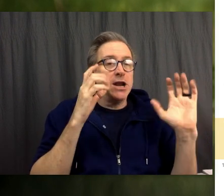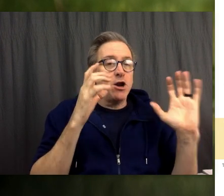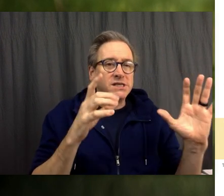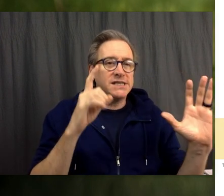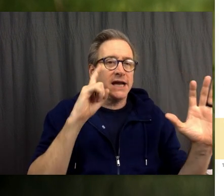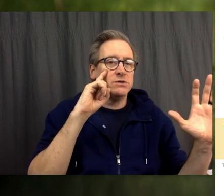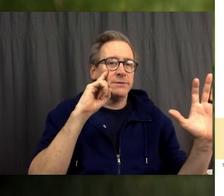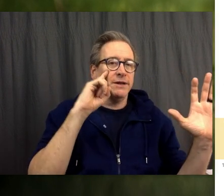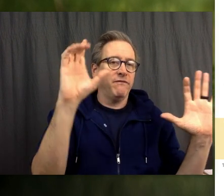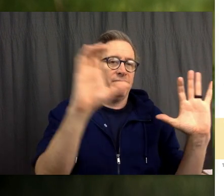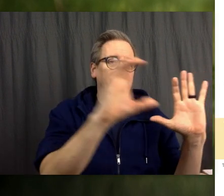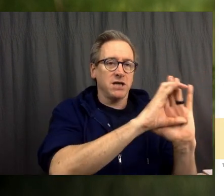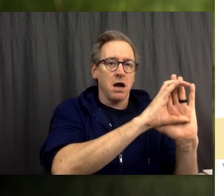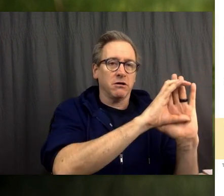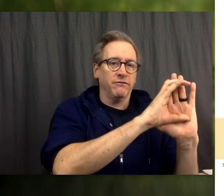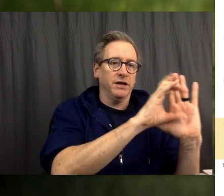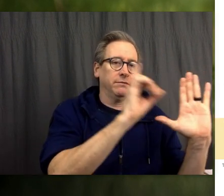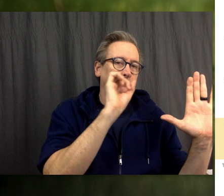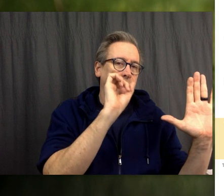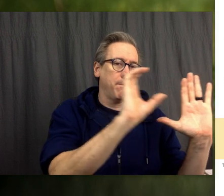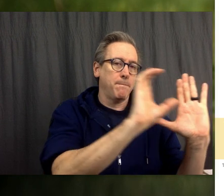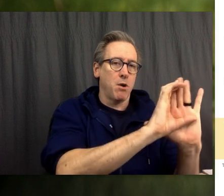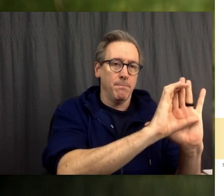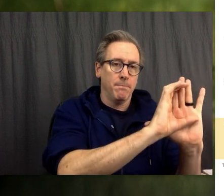an old sign used to be photography.